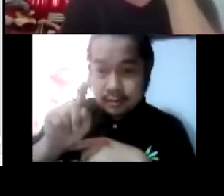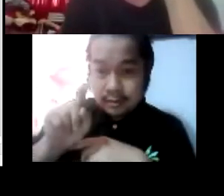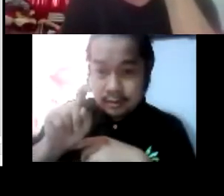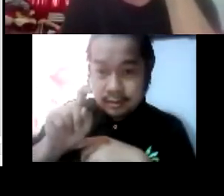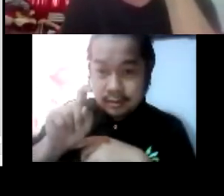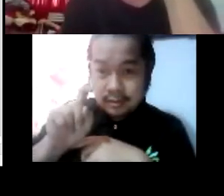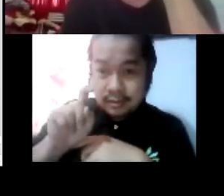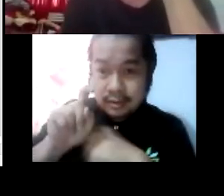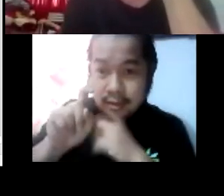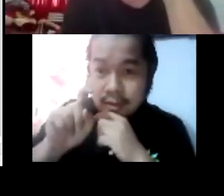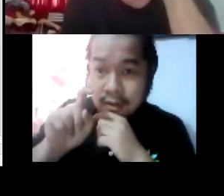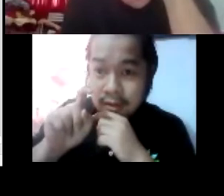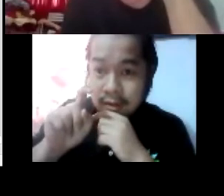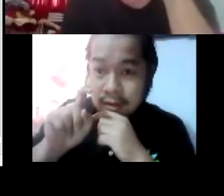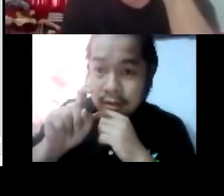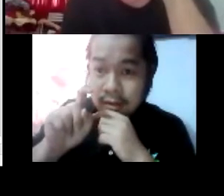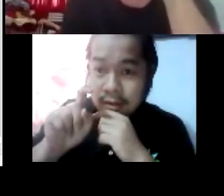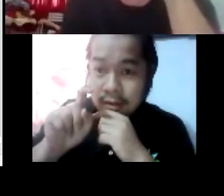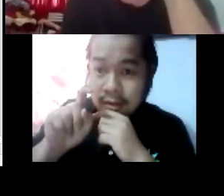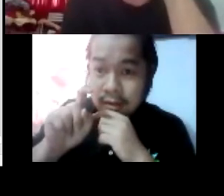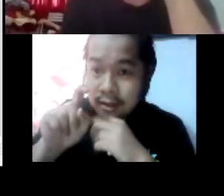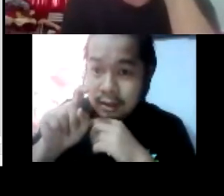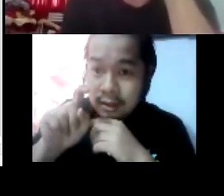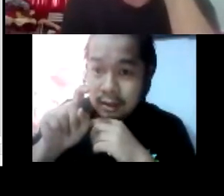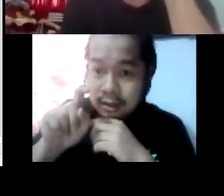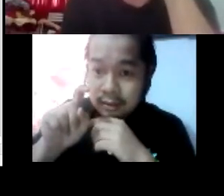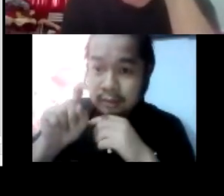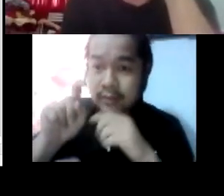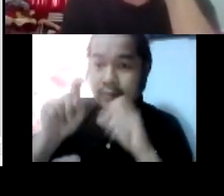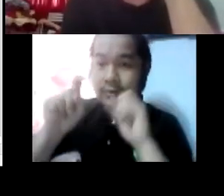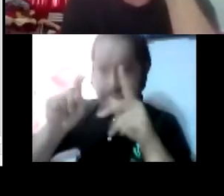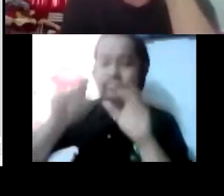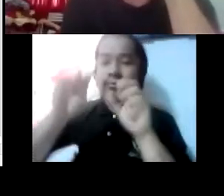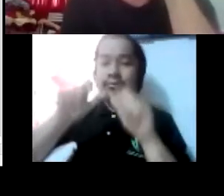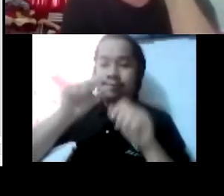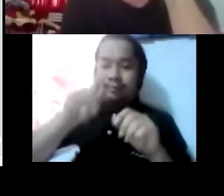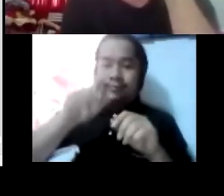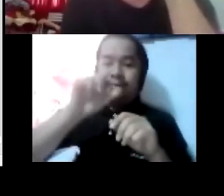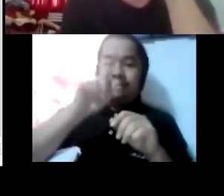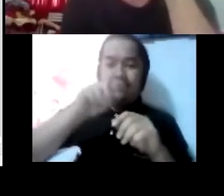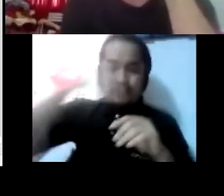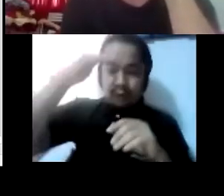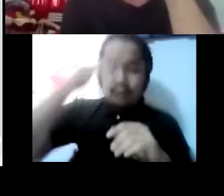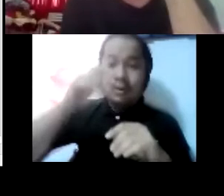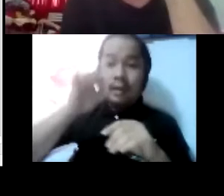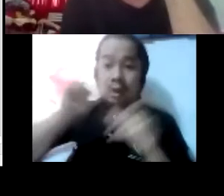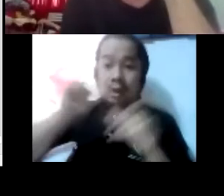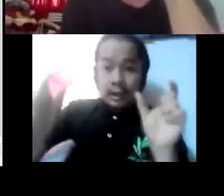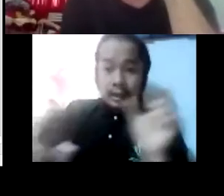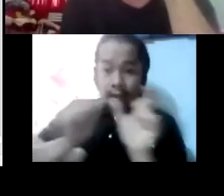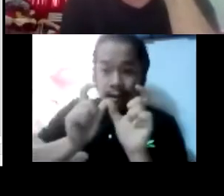tall by itself is an adjective, though. By Yes. itself. Yes. So And